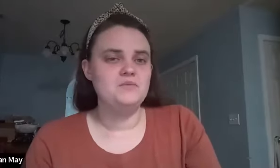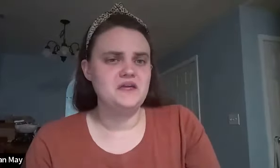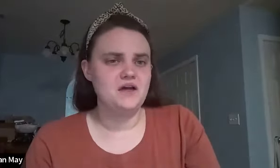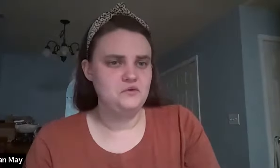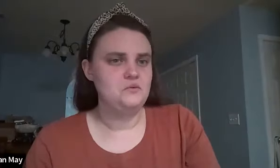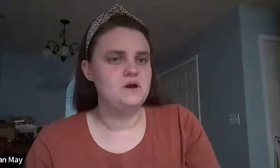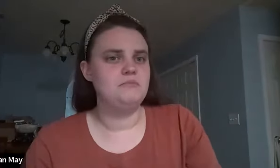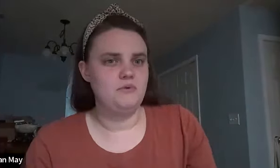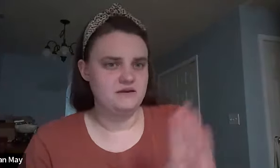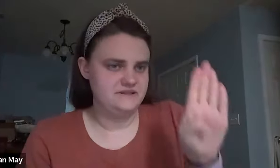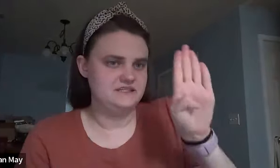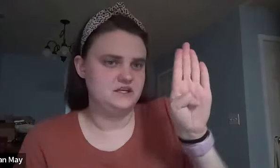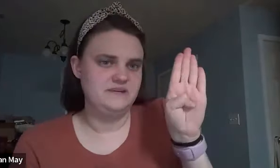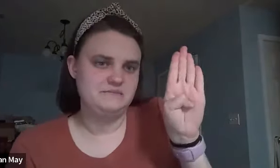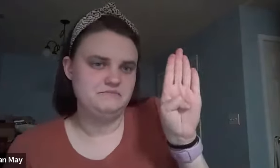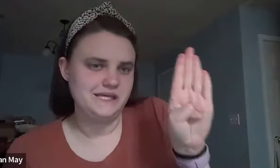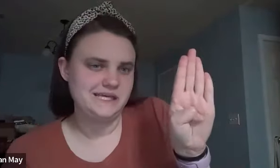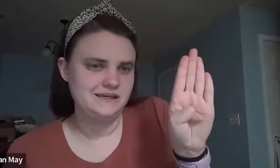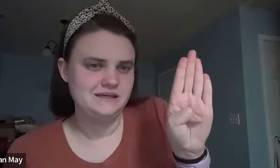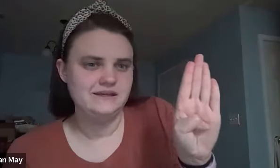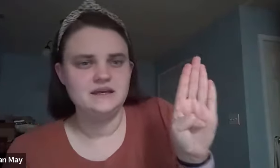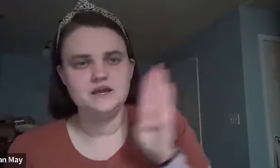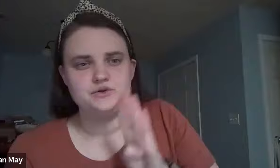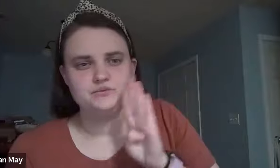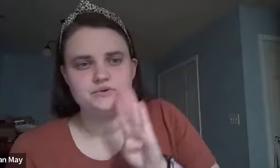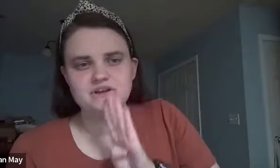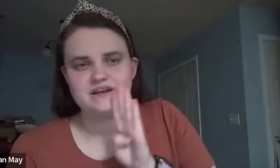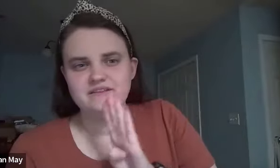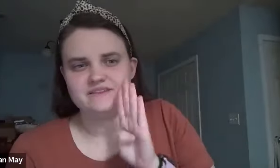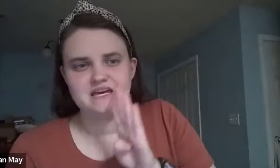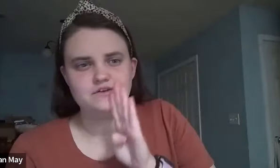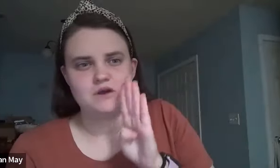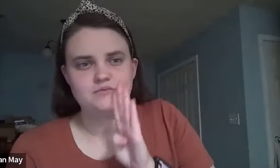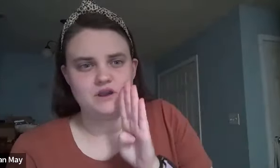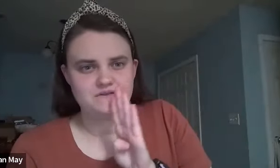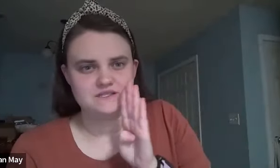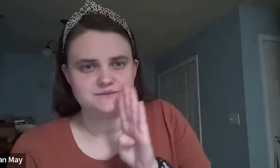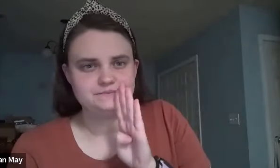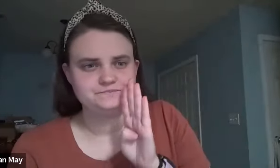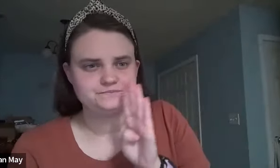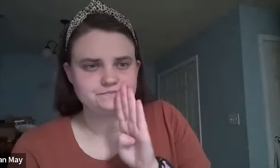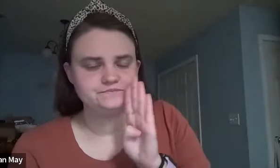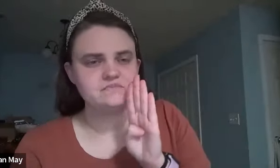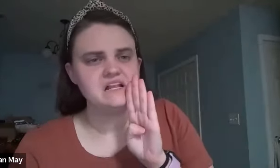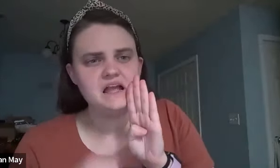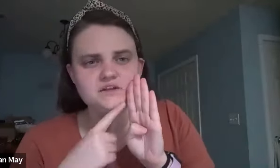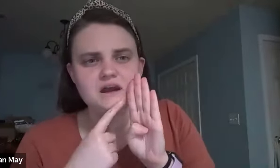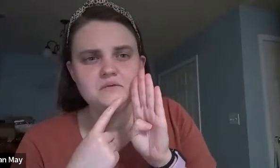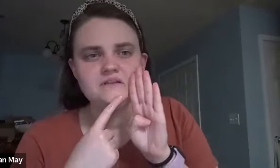The other one, breakfast, is going to be a B, and you put it kind of like the side of your mouth, breakfast. And you kind of want to like,